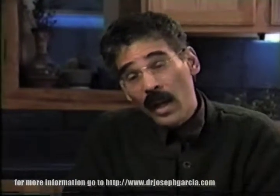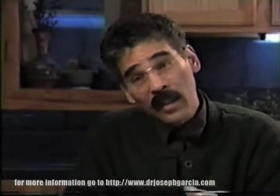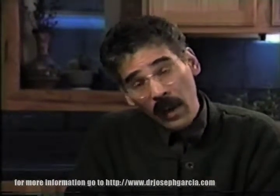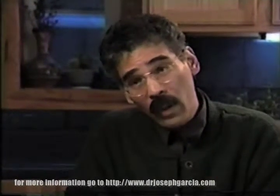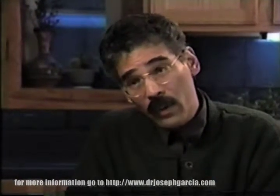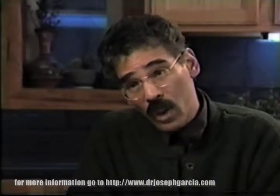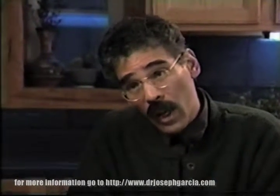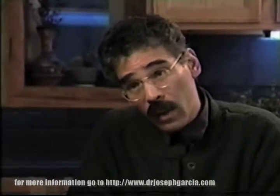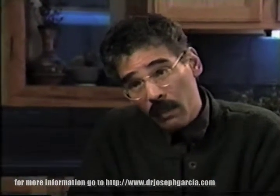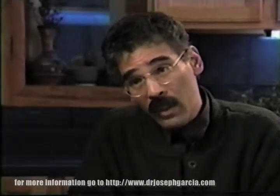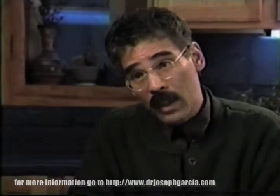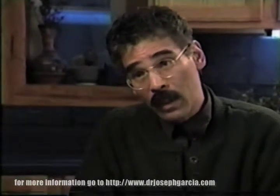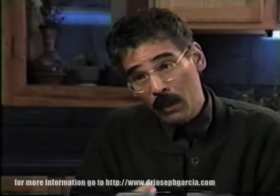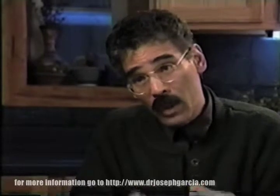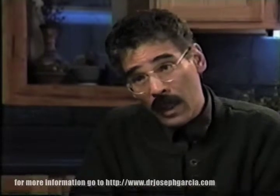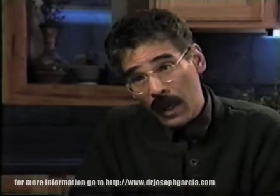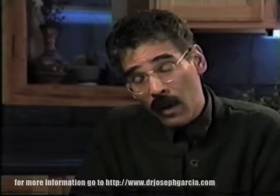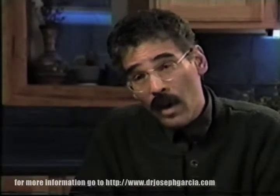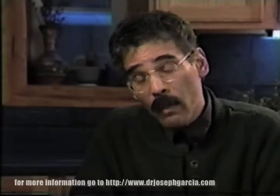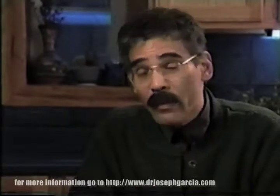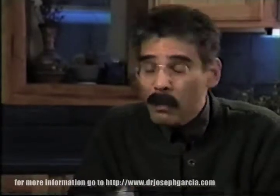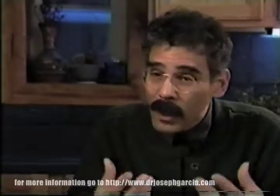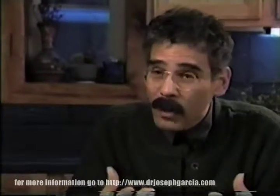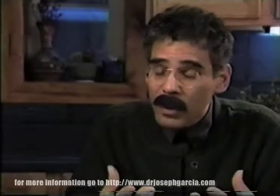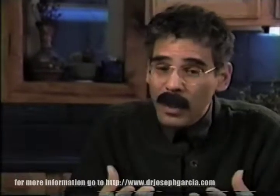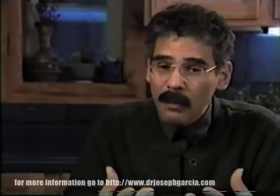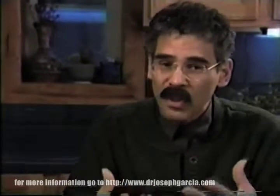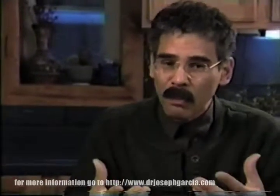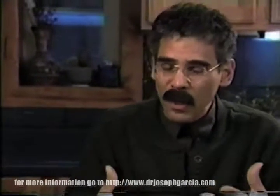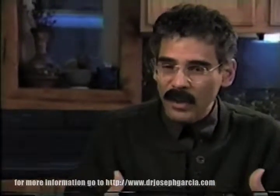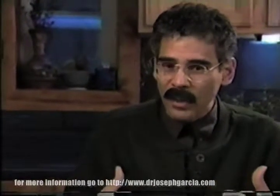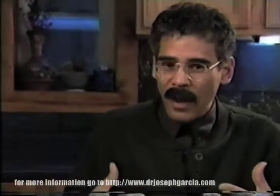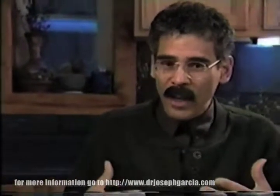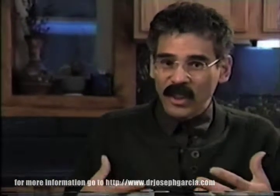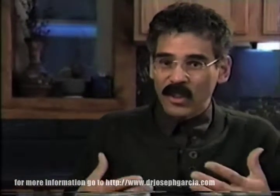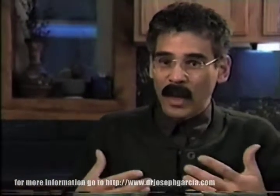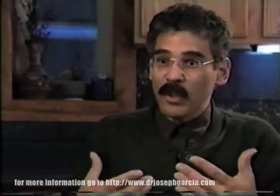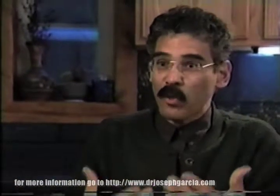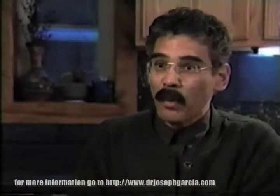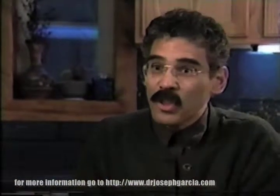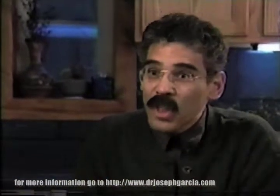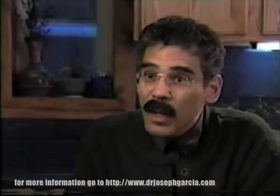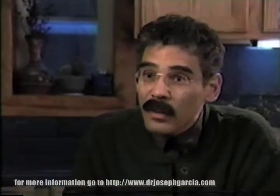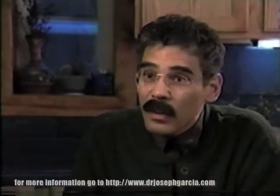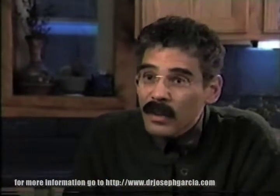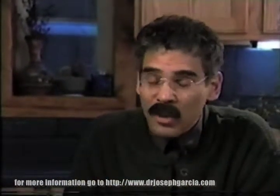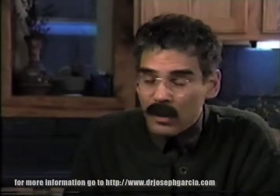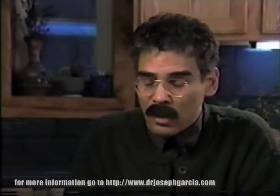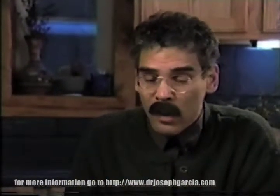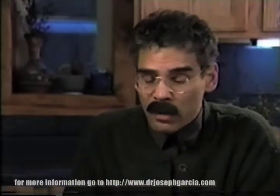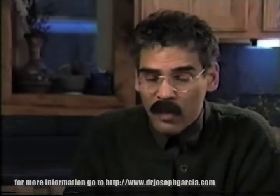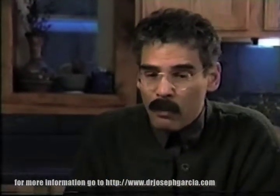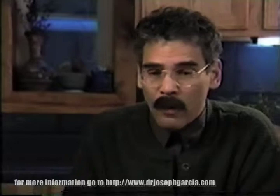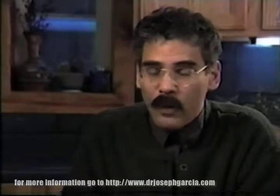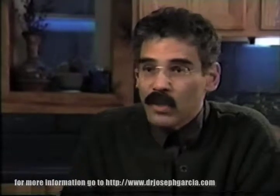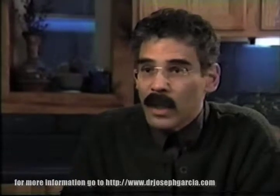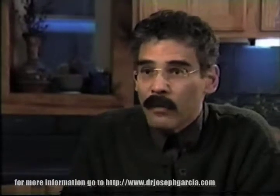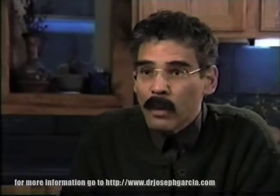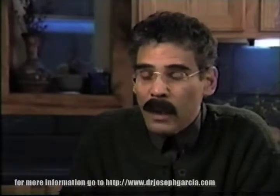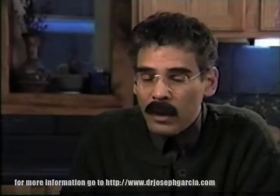not only for the child because they can communicate now, but for the parent because the parent can actually understand what's wrong with the child. There's nothing more frustrating for a parent